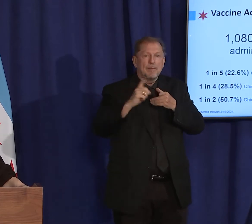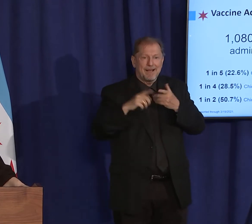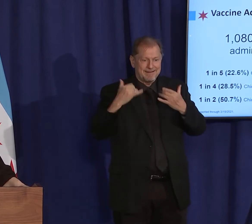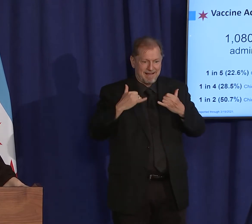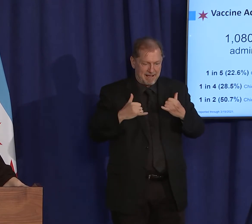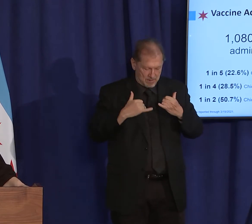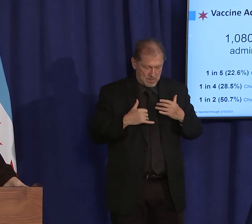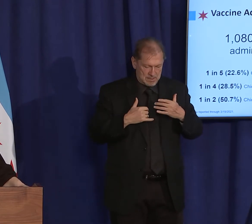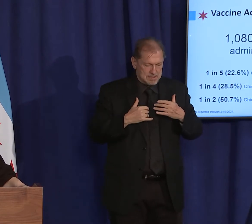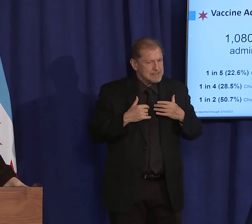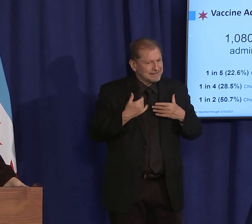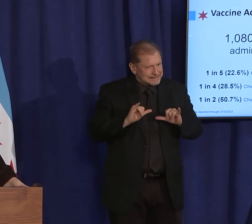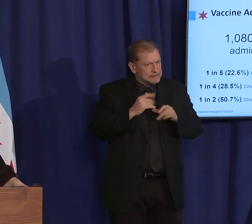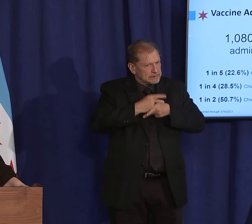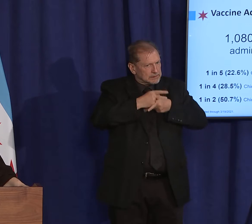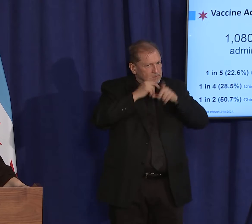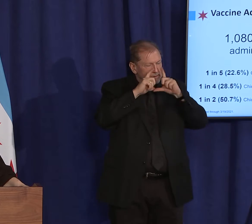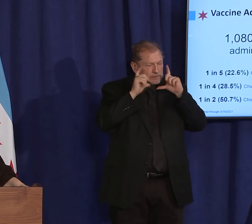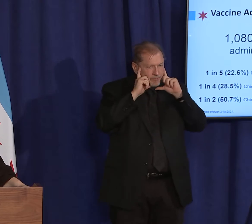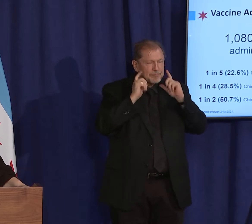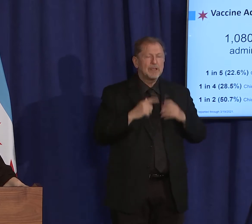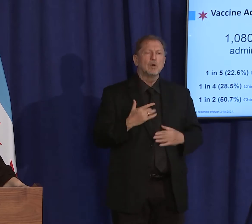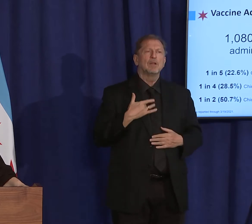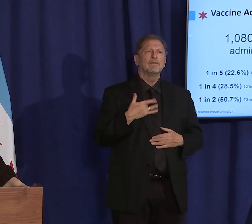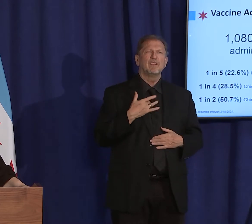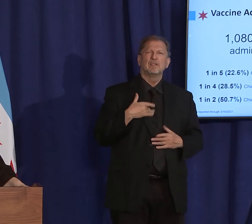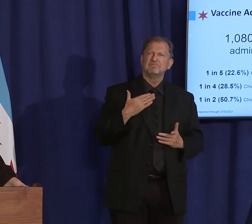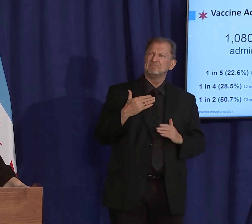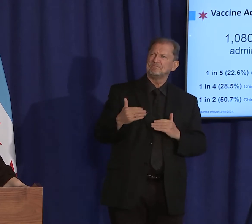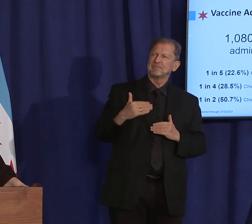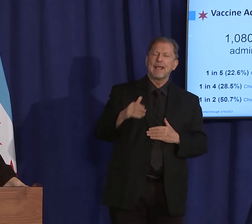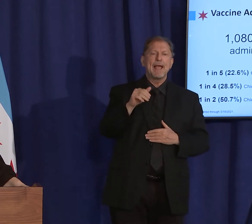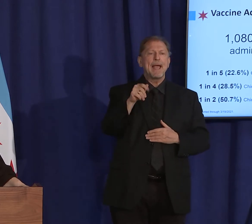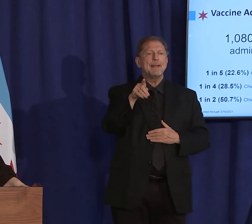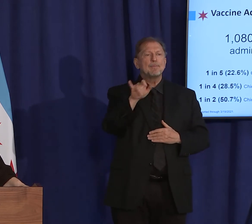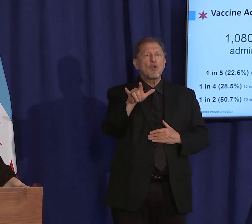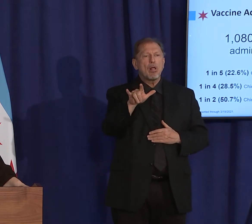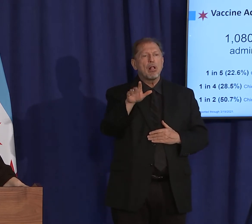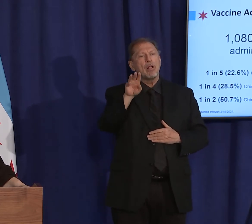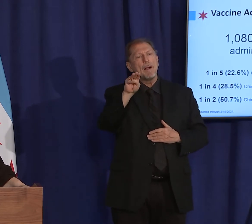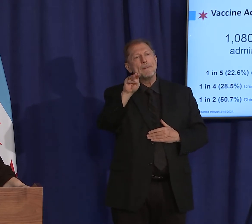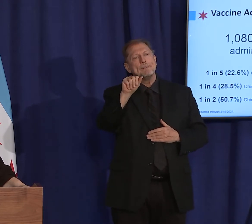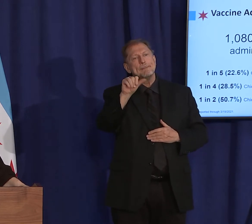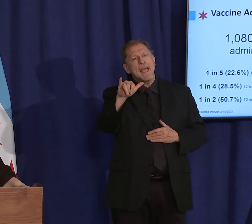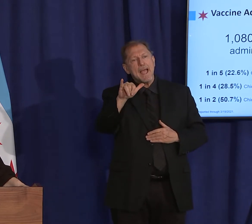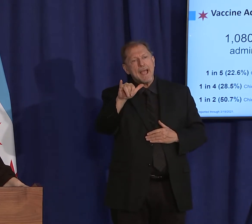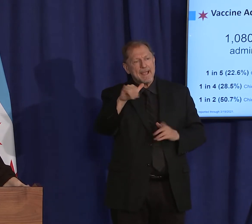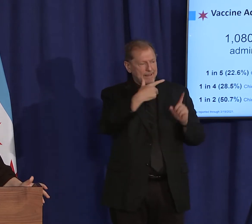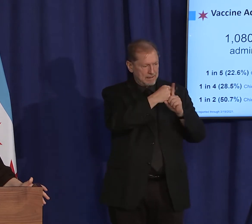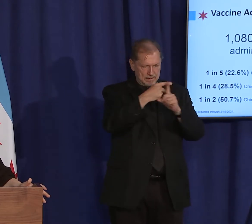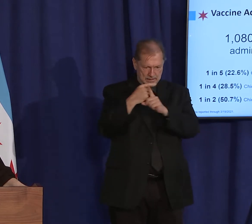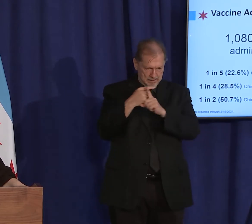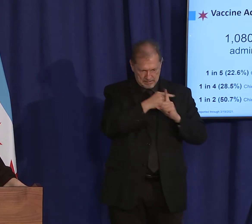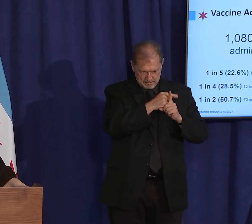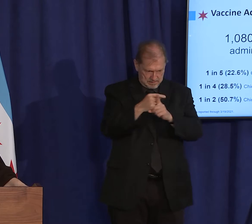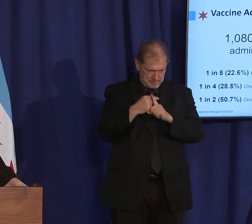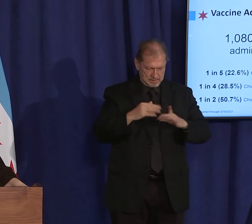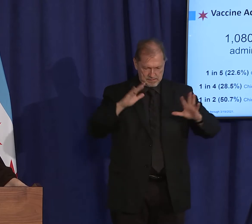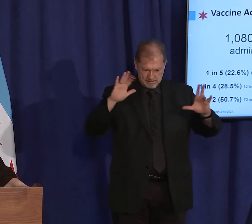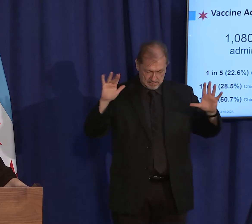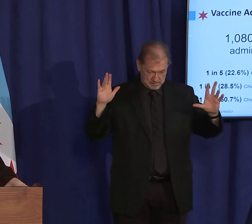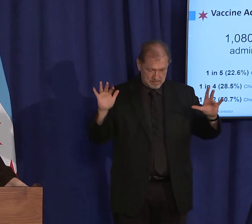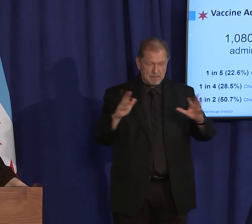here in Chicago, somewhere in the late April to early May range, depending on how much vaccine we're receiving, about half